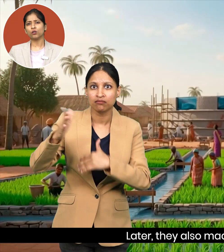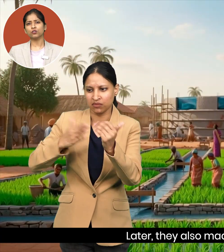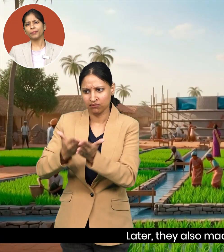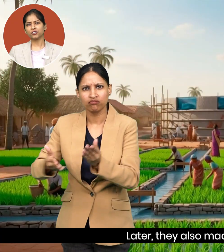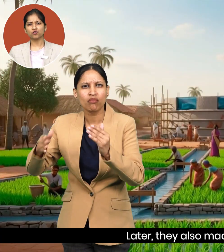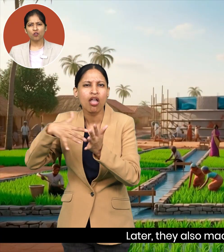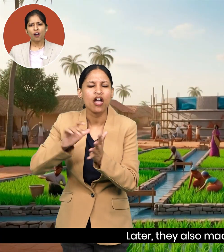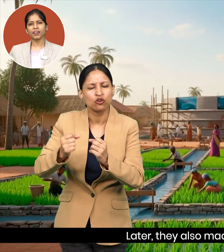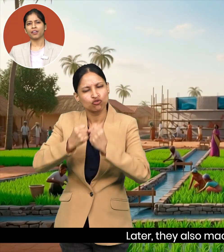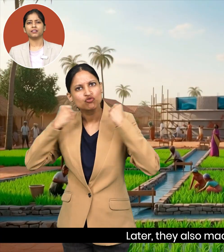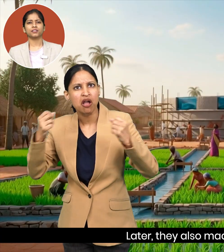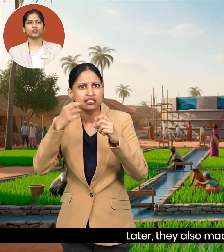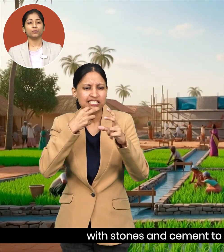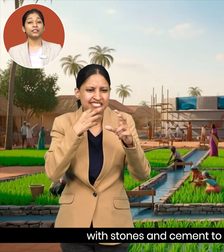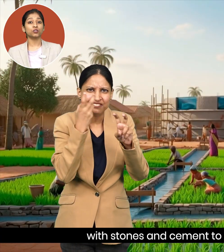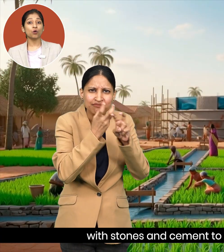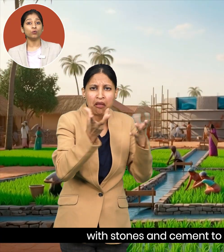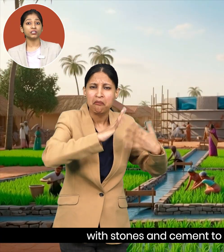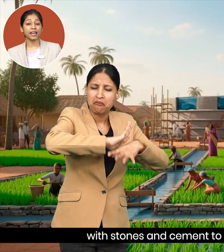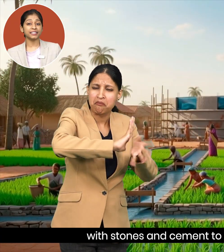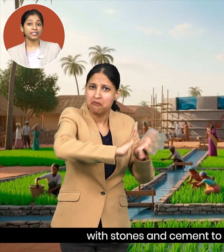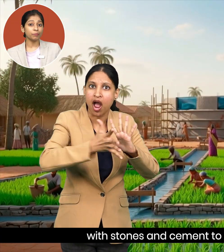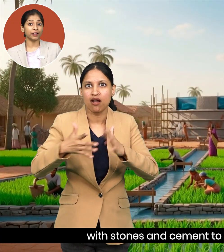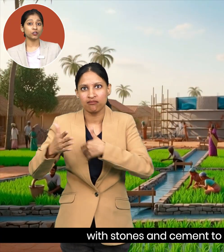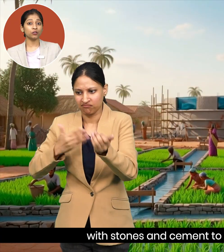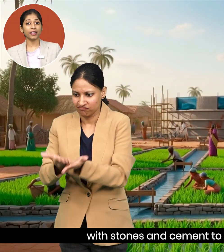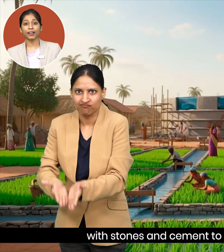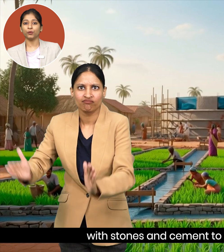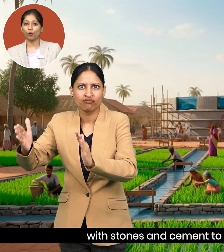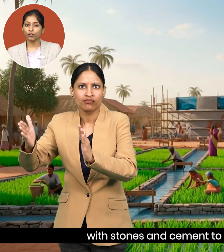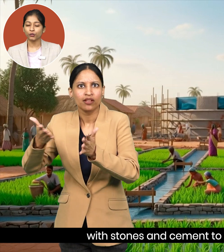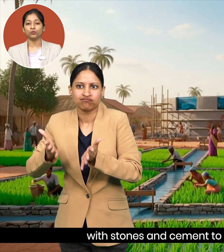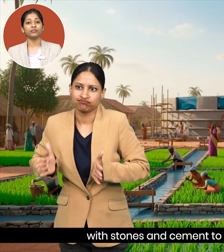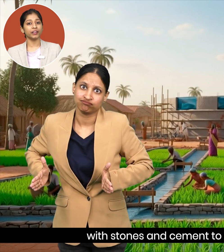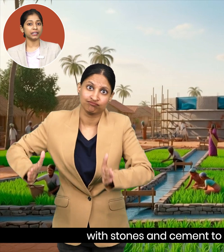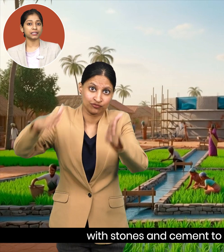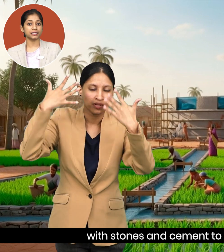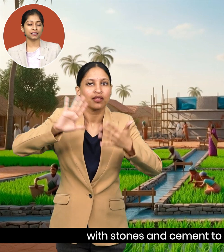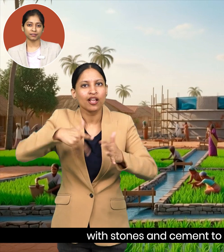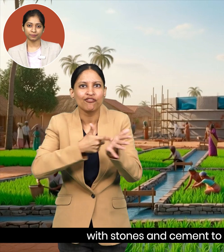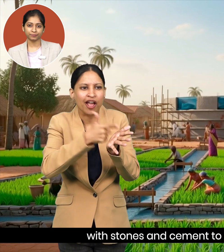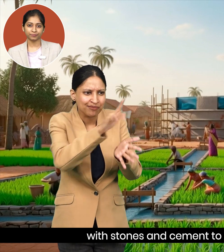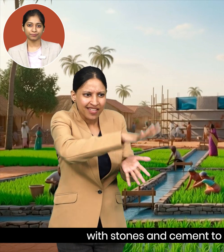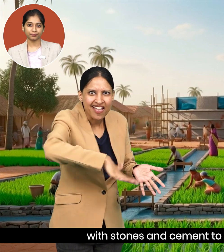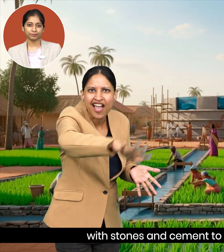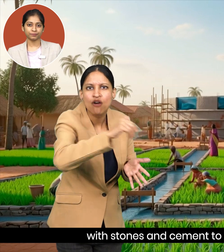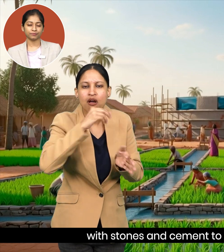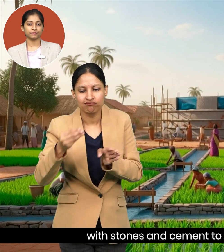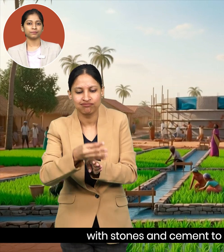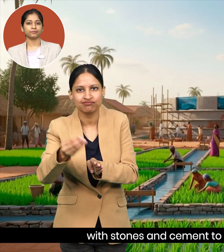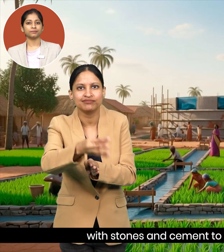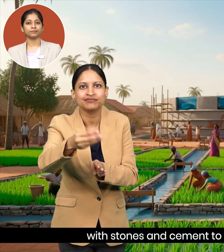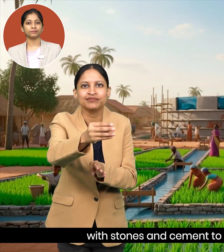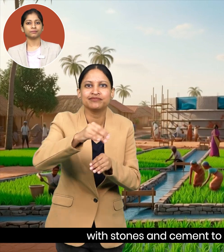Later, they also made strong canals with stones and cement to carry water to the fields.